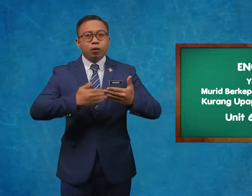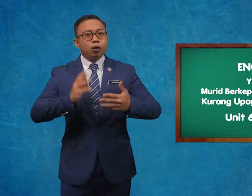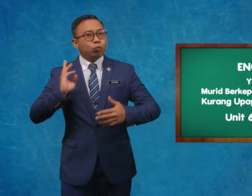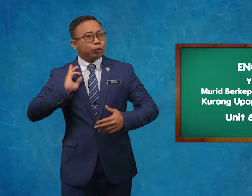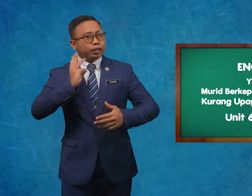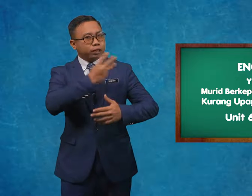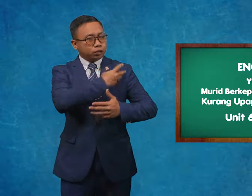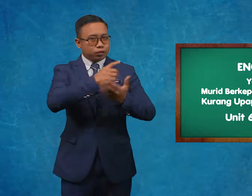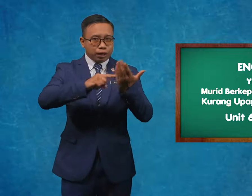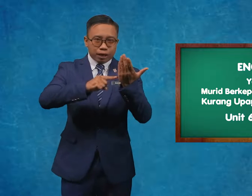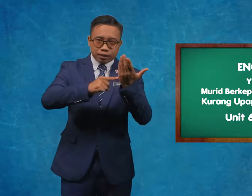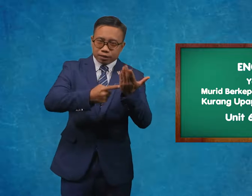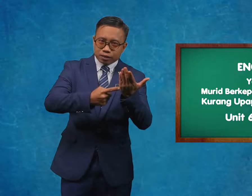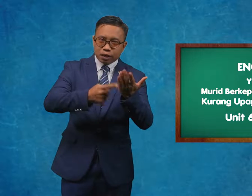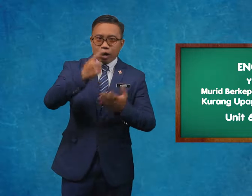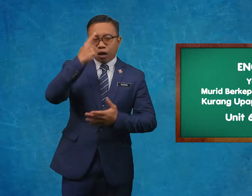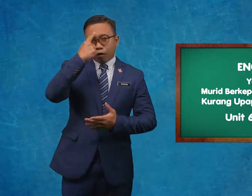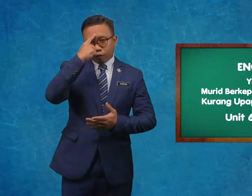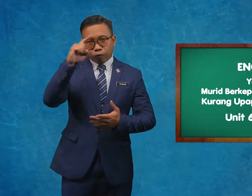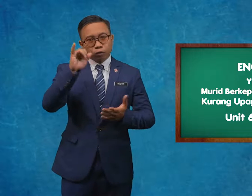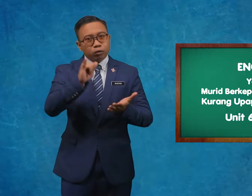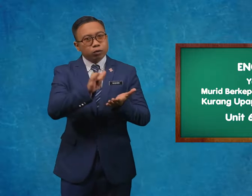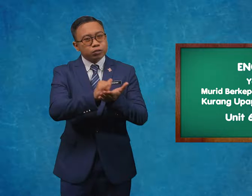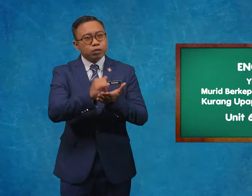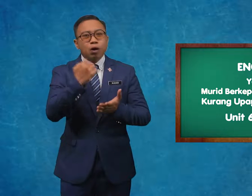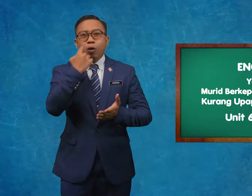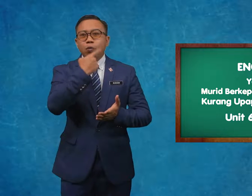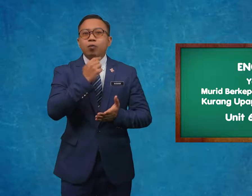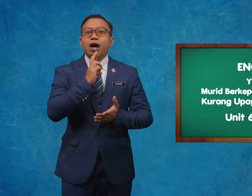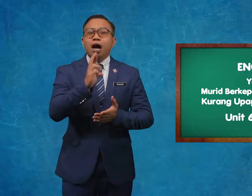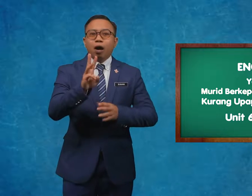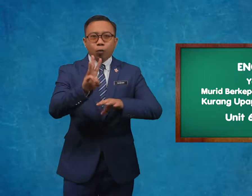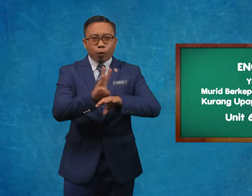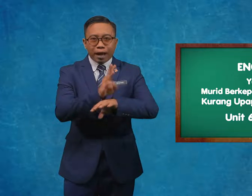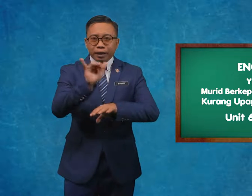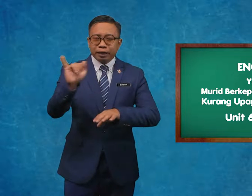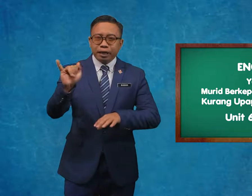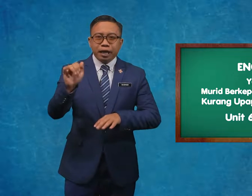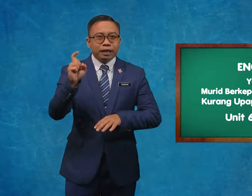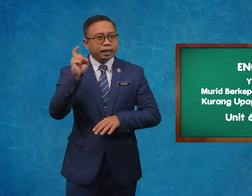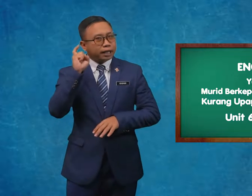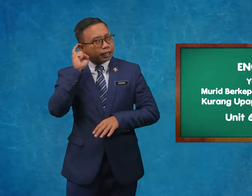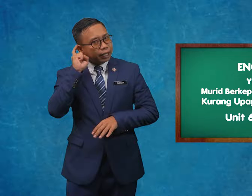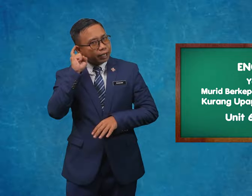Before we start, for those who are wearing hearing